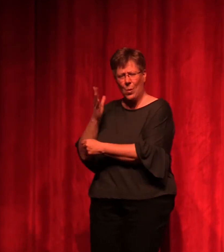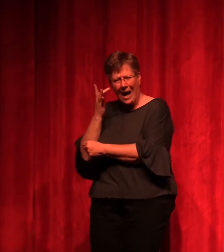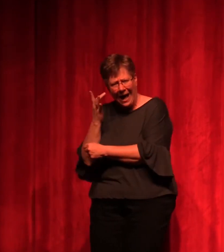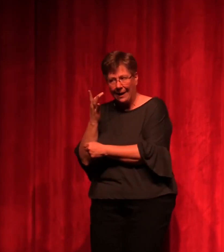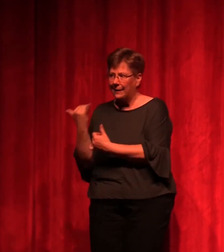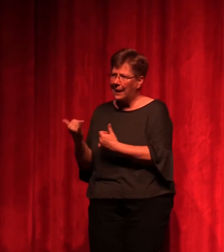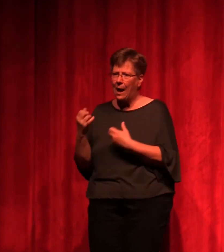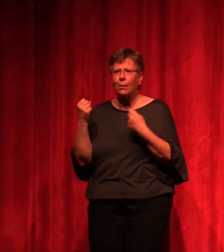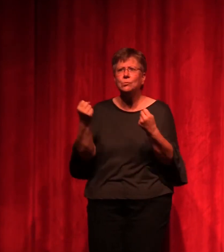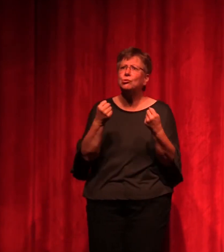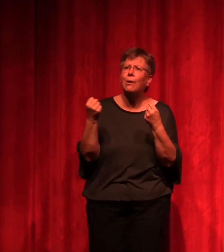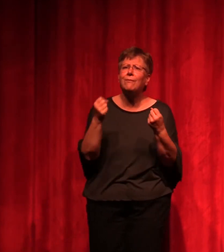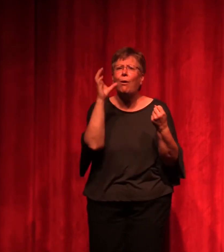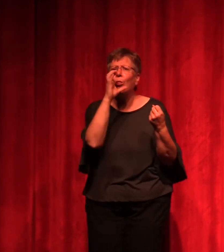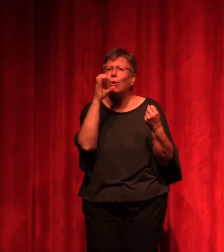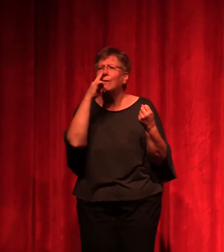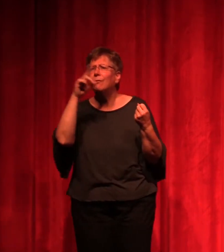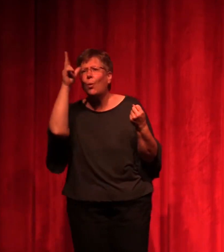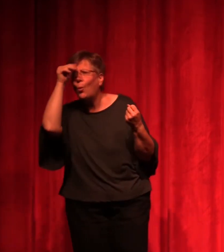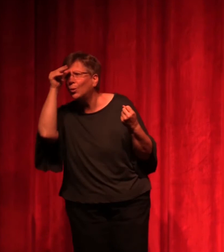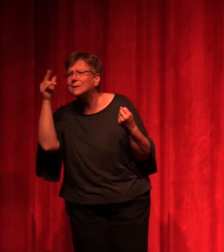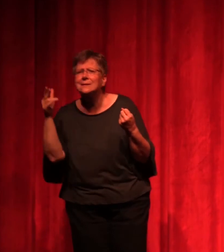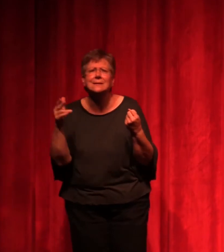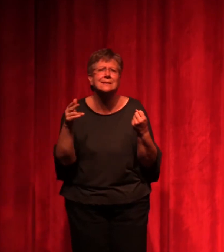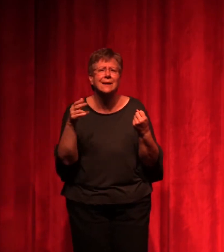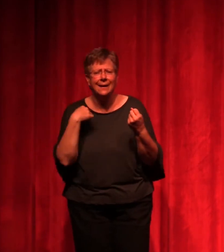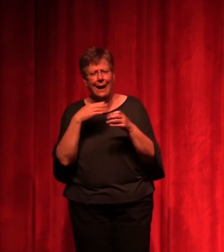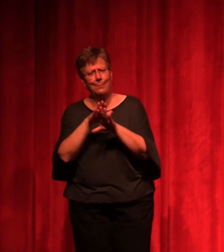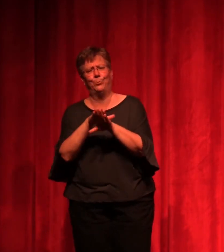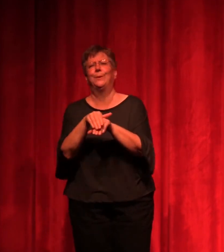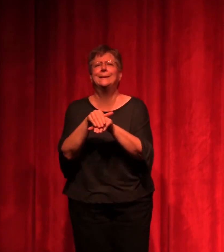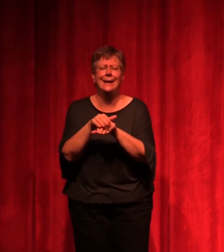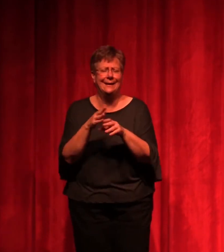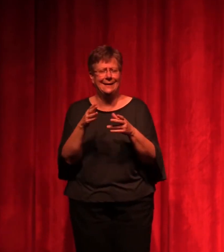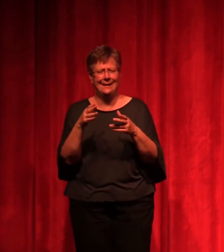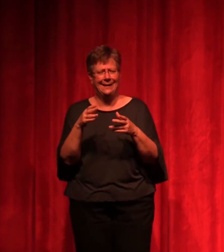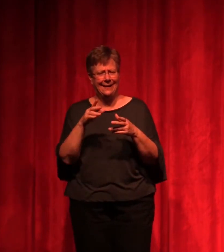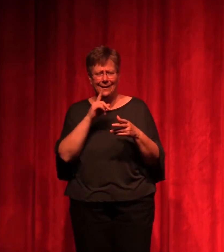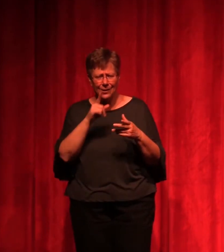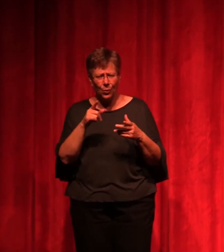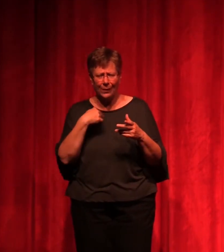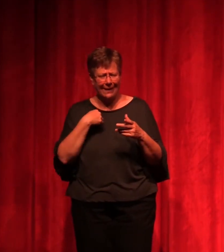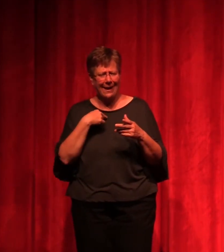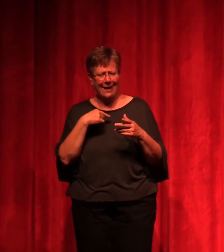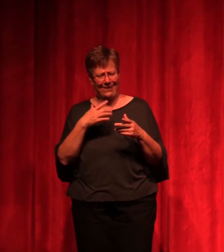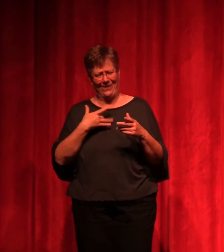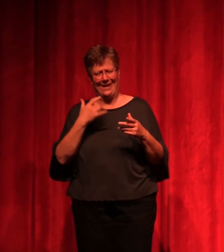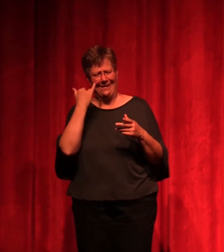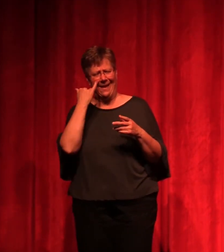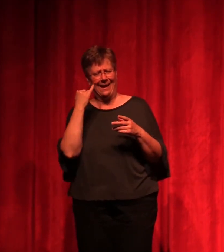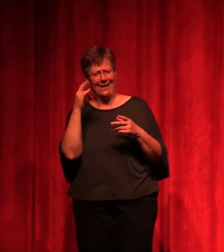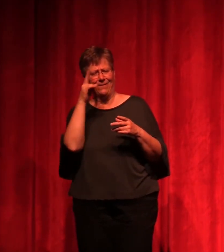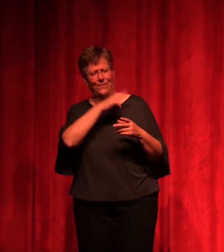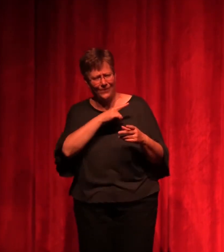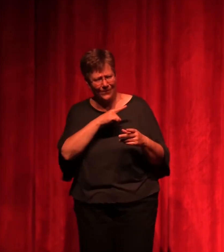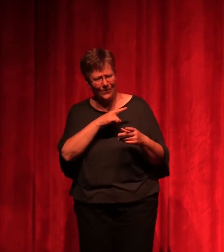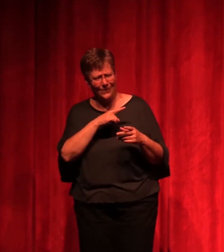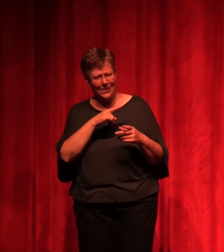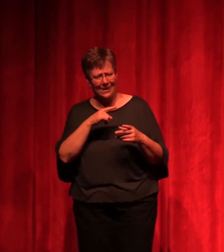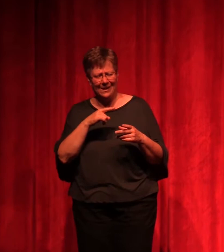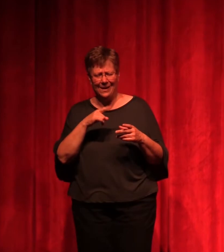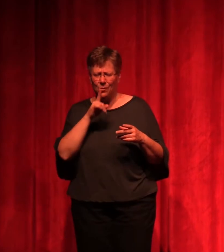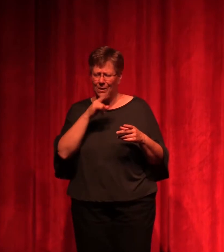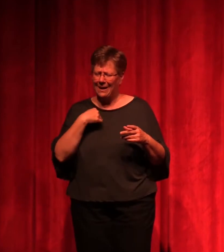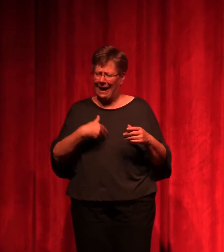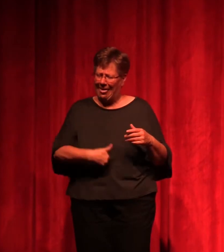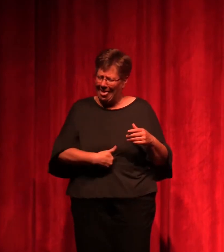I doing driving around rural Minnesota, you know, pretending to be a farrier? I'm not a farrier. I'm just a fraud out here. And my heart was just had this pit